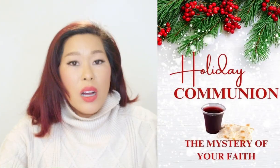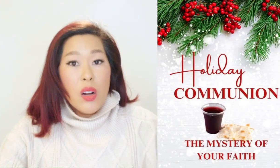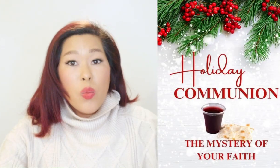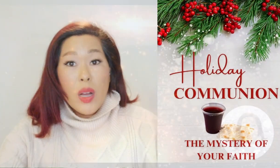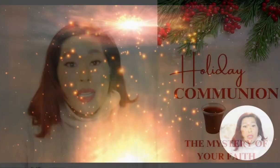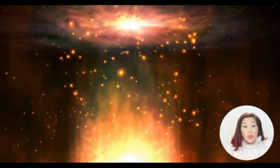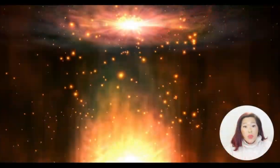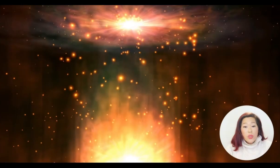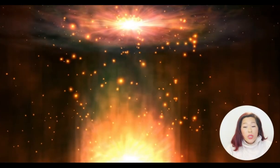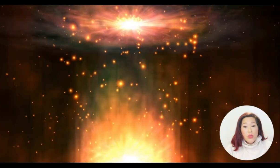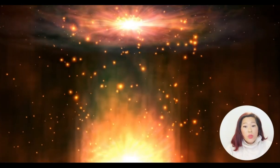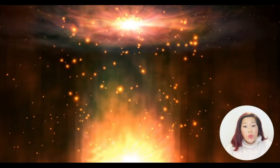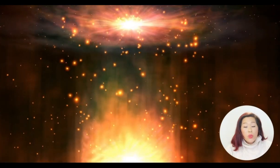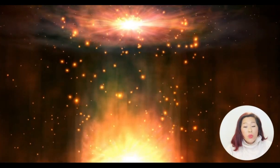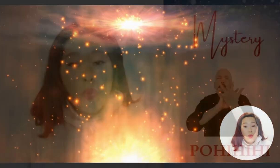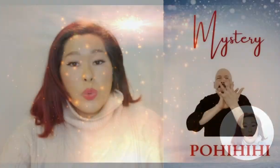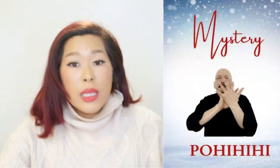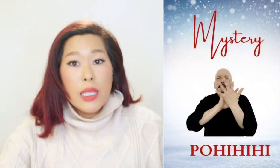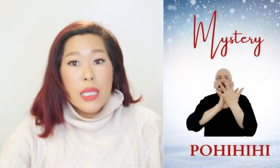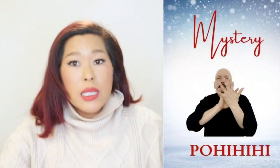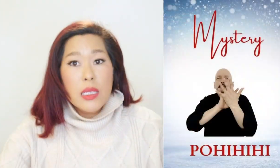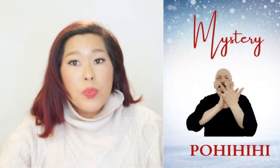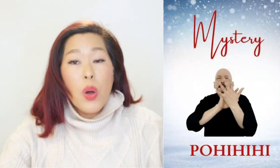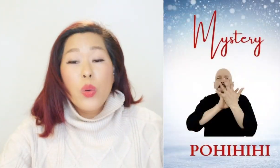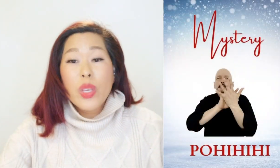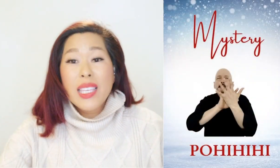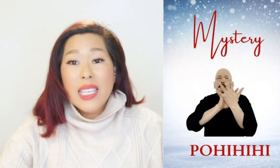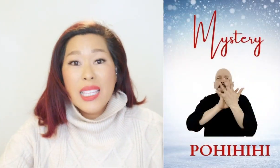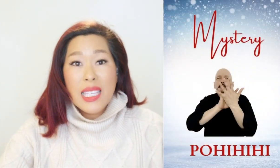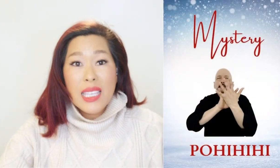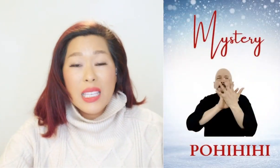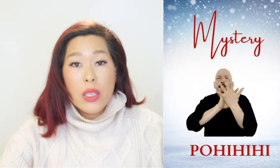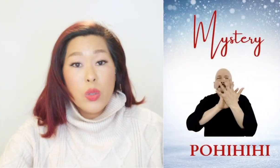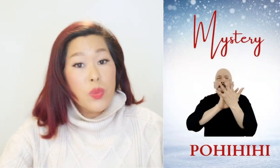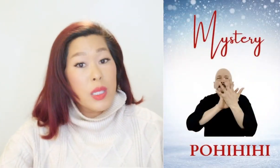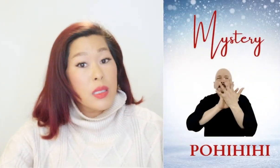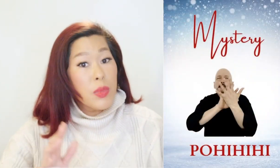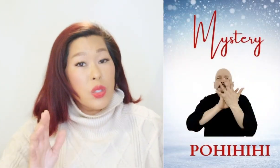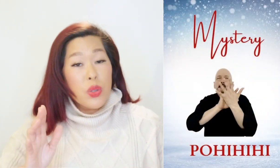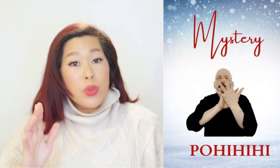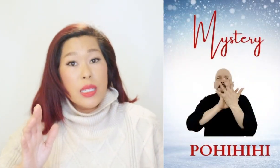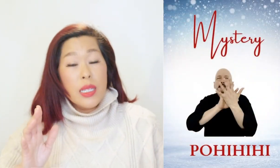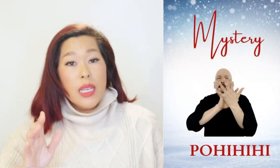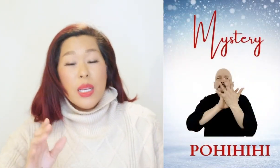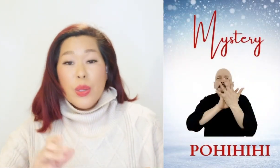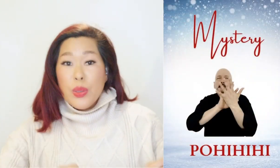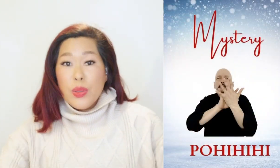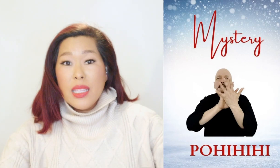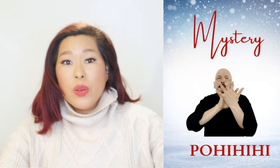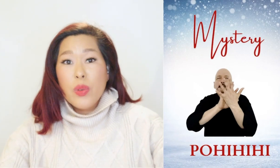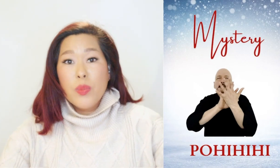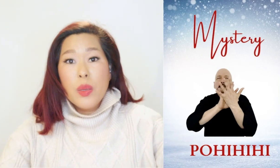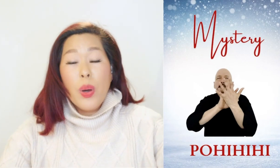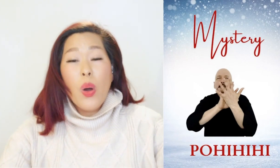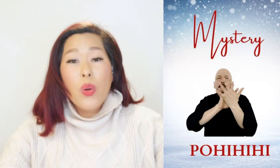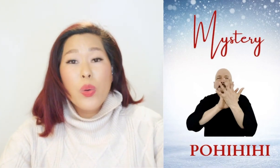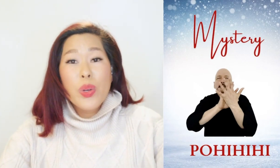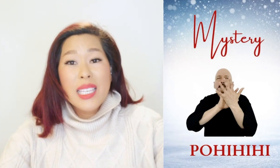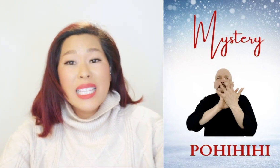Our Hawaiian word of the week is pohihihi, which means mystery. So say that with me,